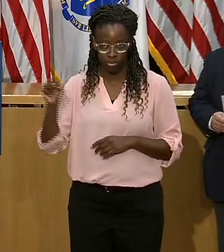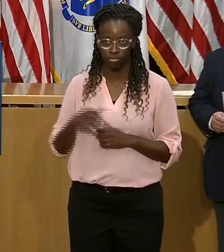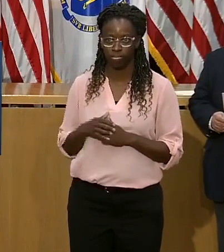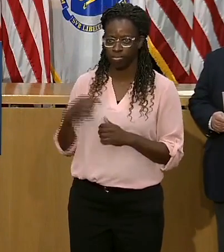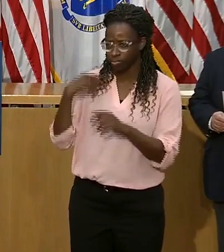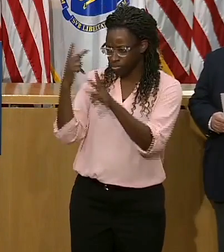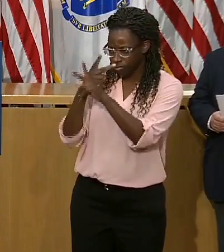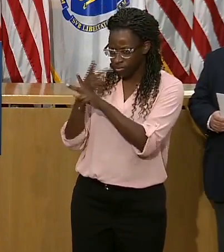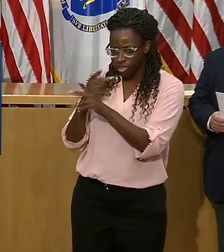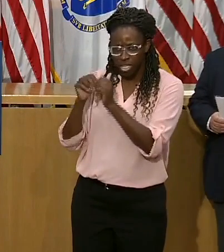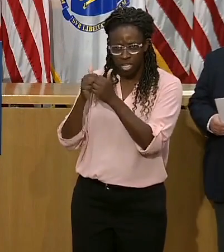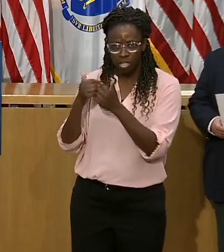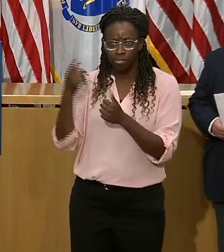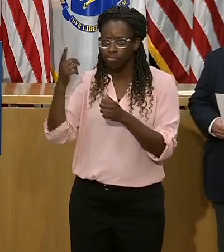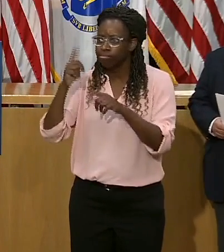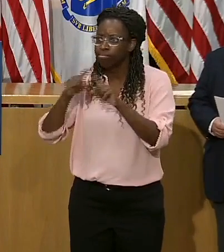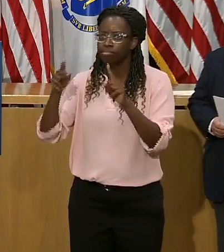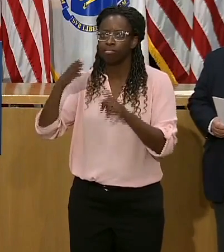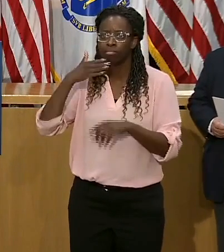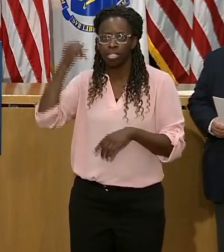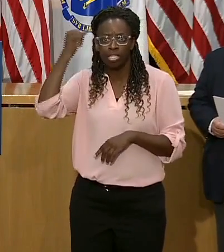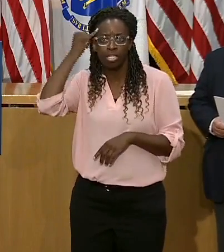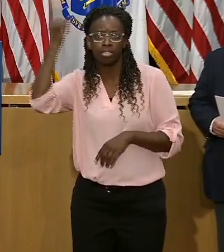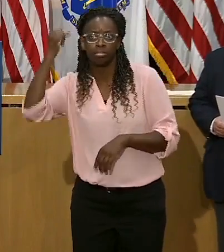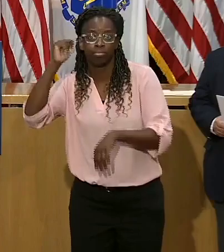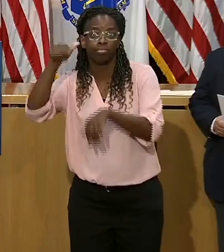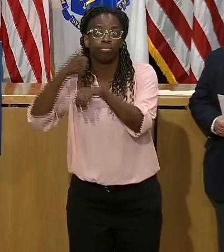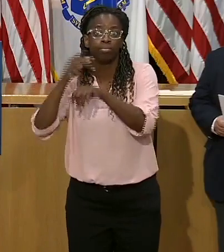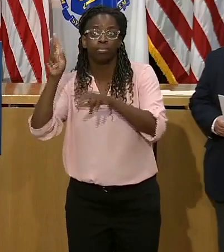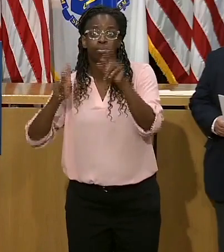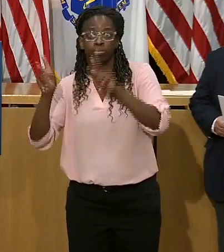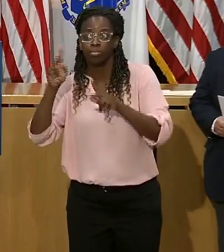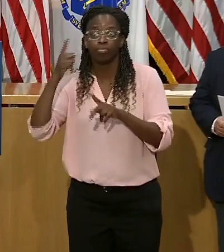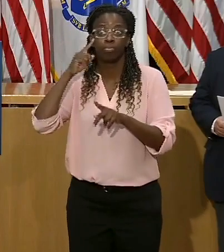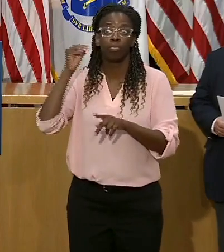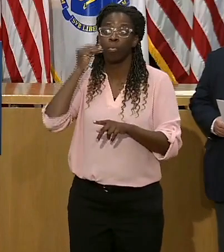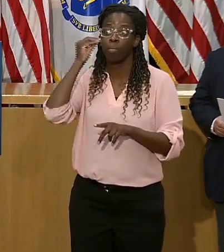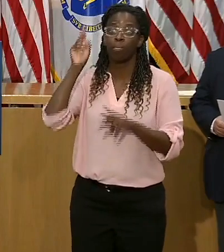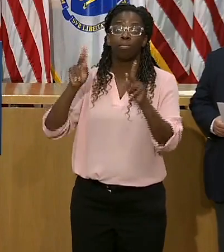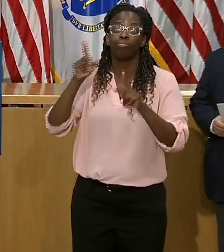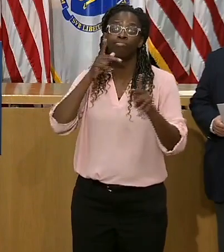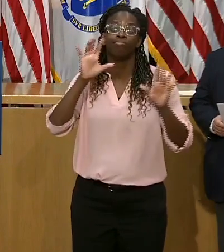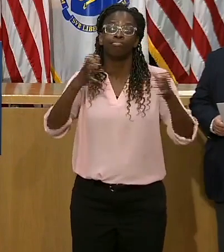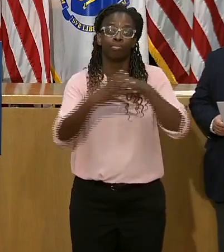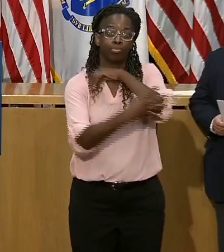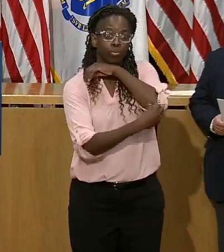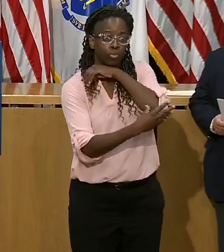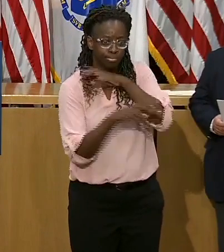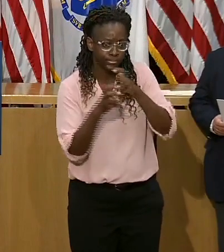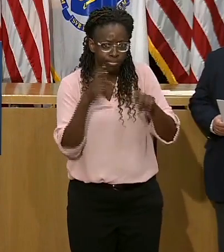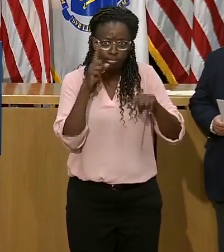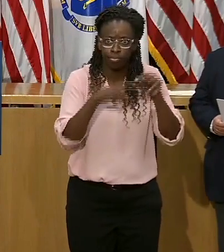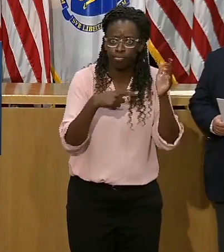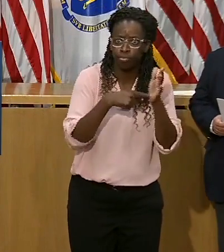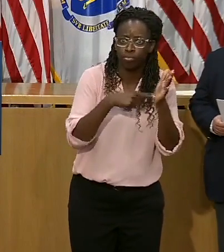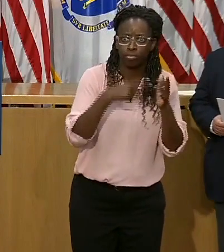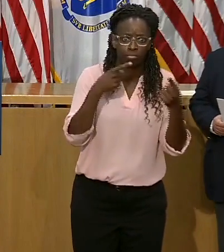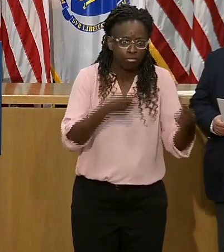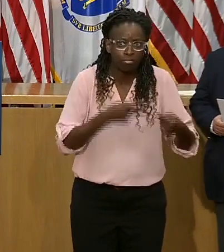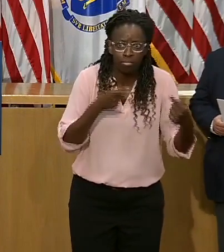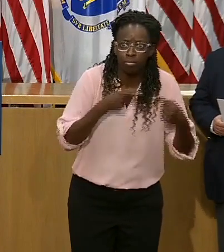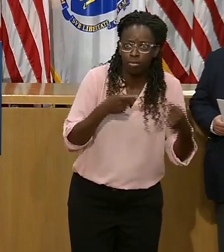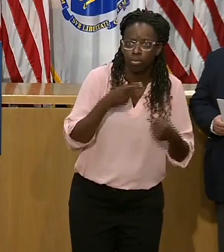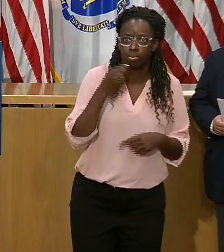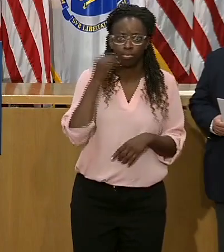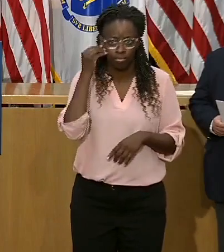of direct subsidies and state and federal tax credits, we are making possible 19 projects with more than